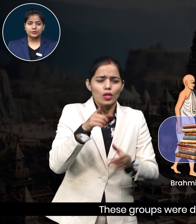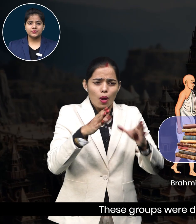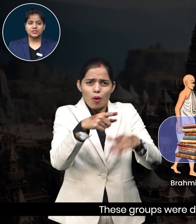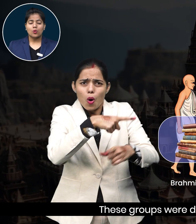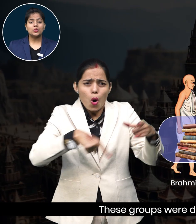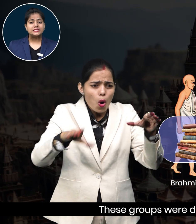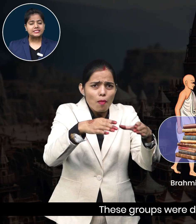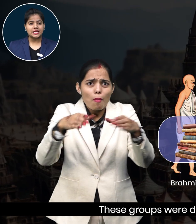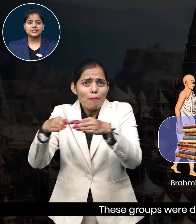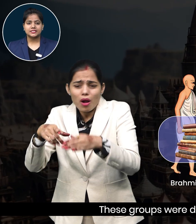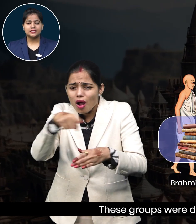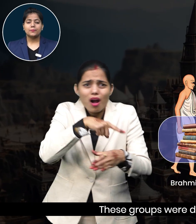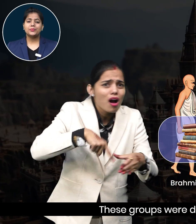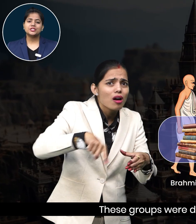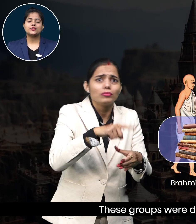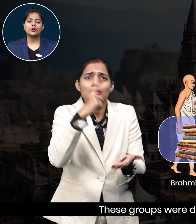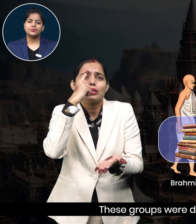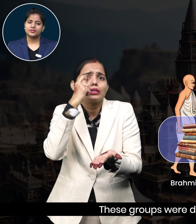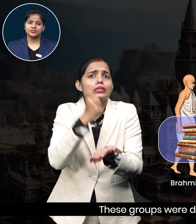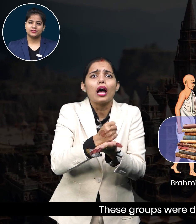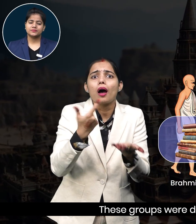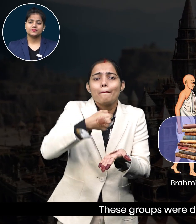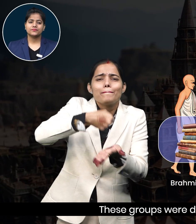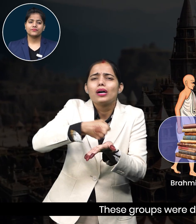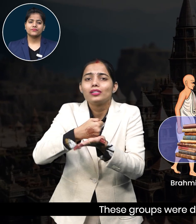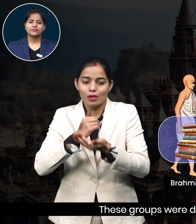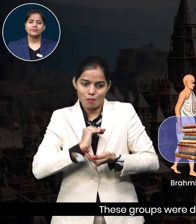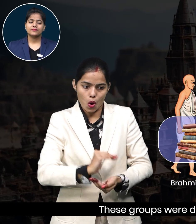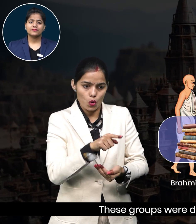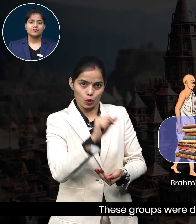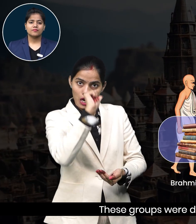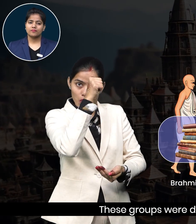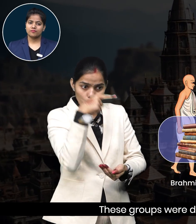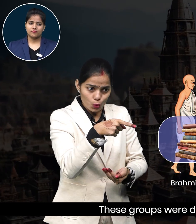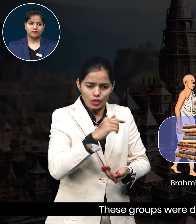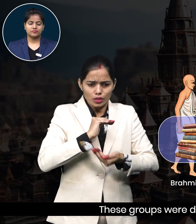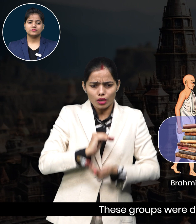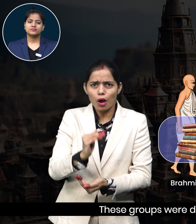These groups were decided based on birth.